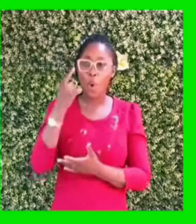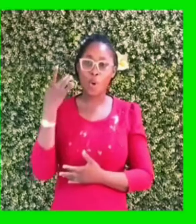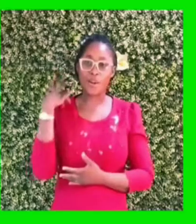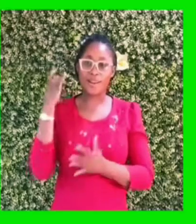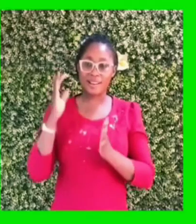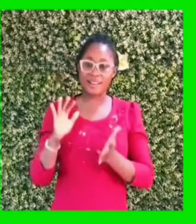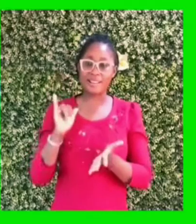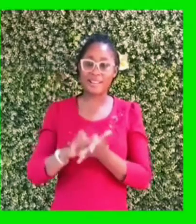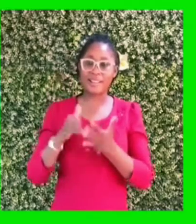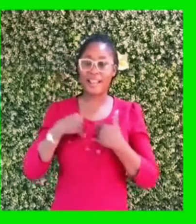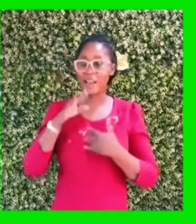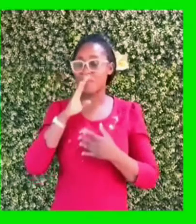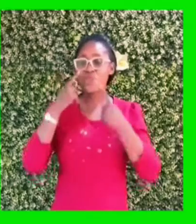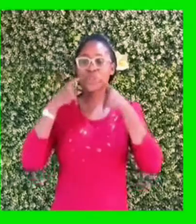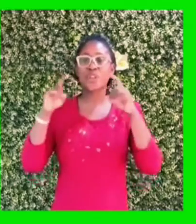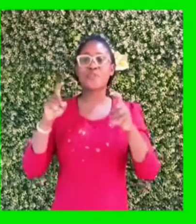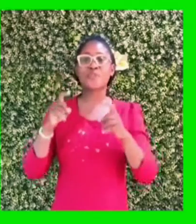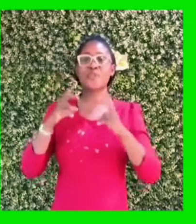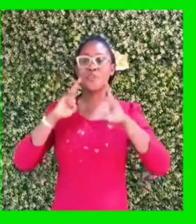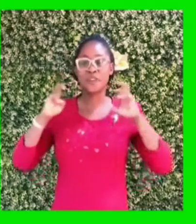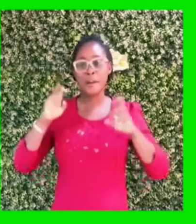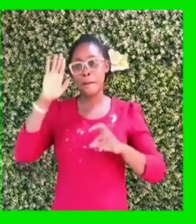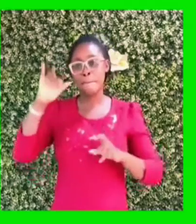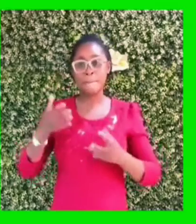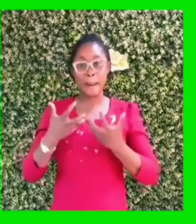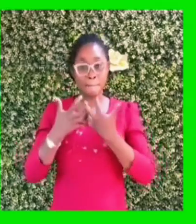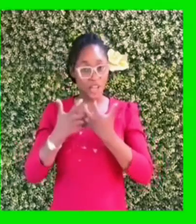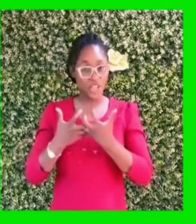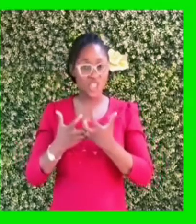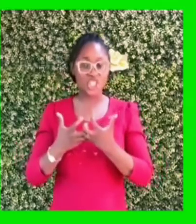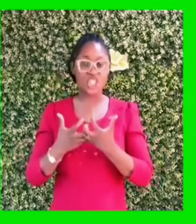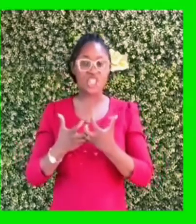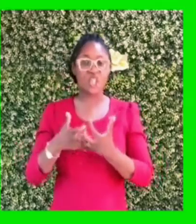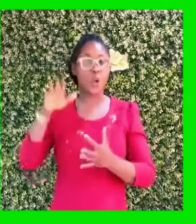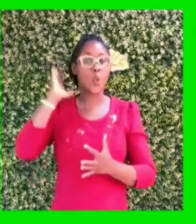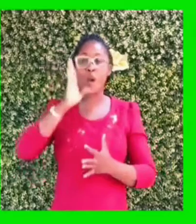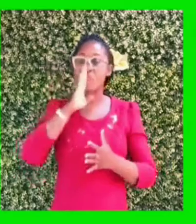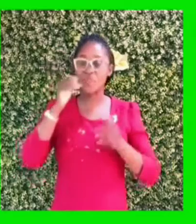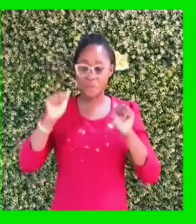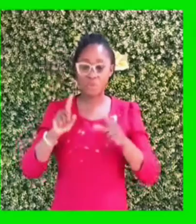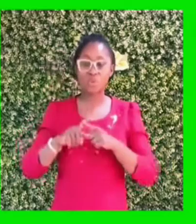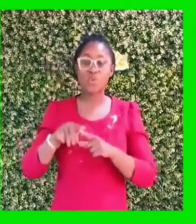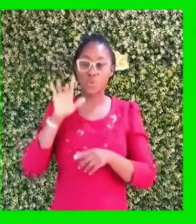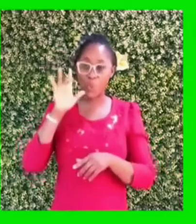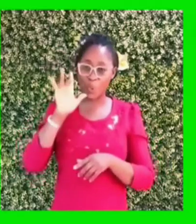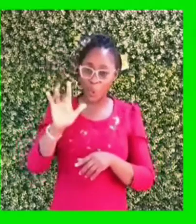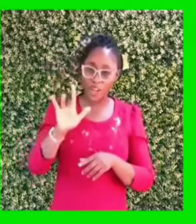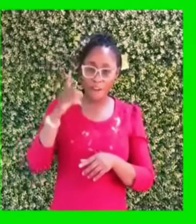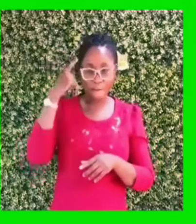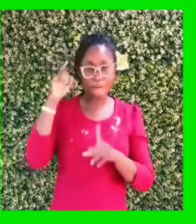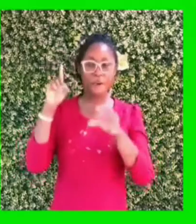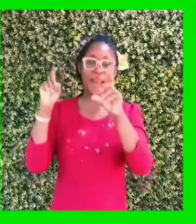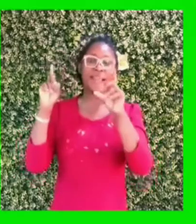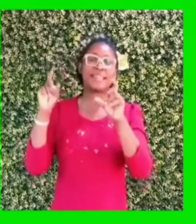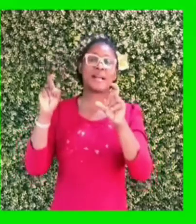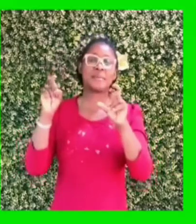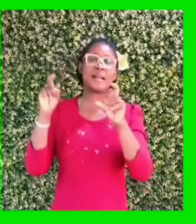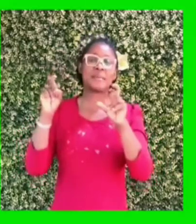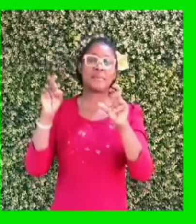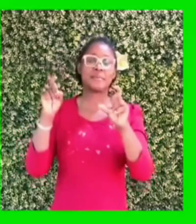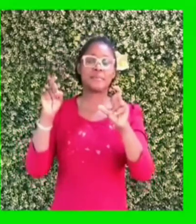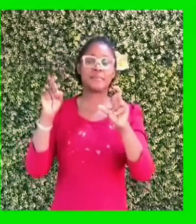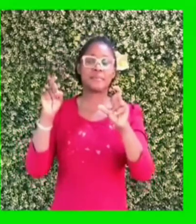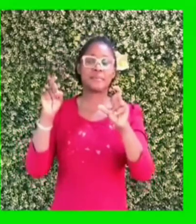candidates who have been successfully verified by the biometric verification machine will be able to log in for the